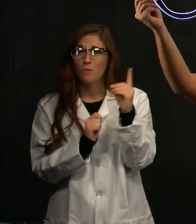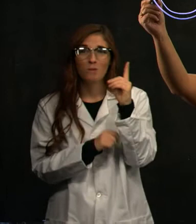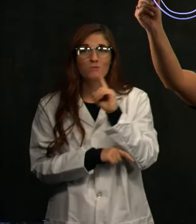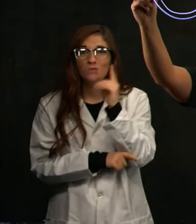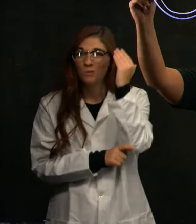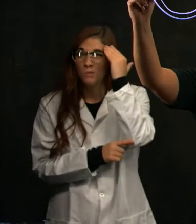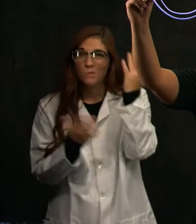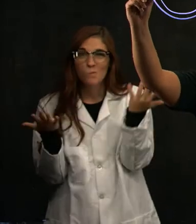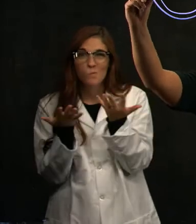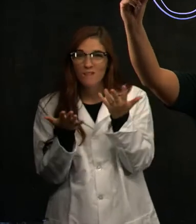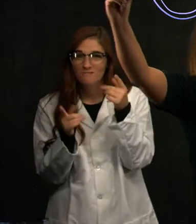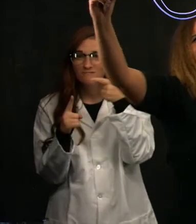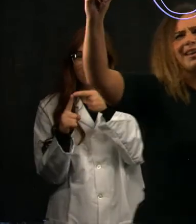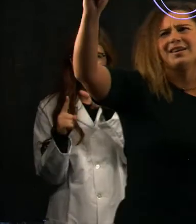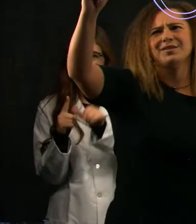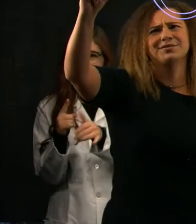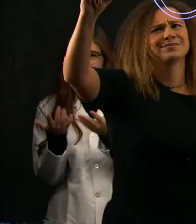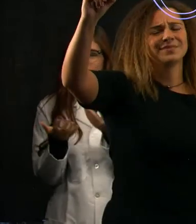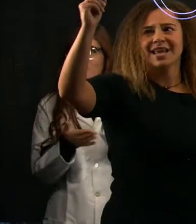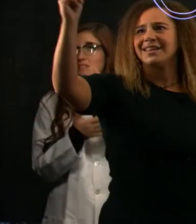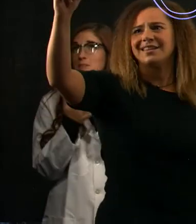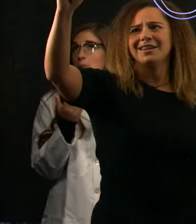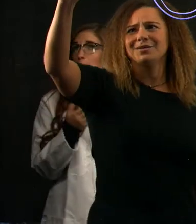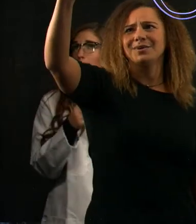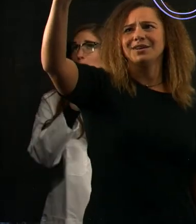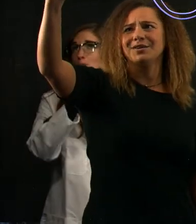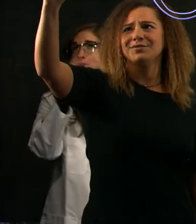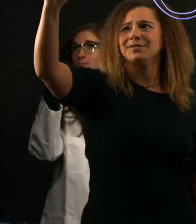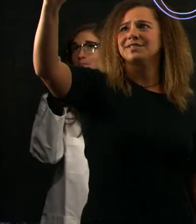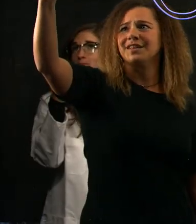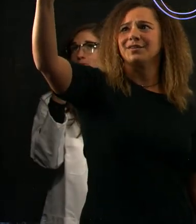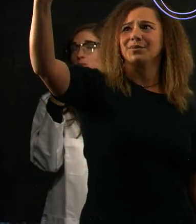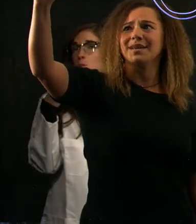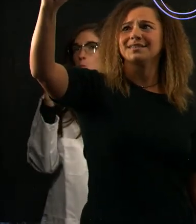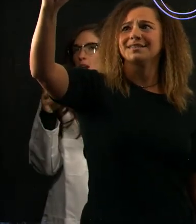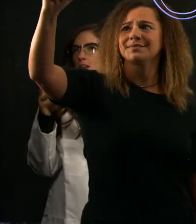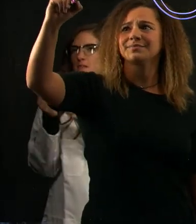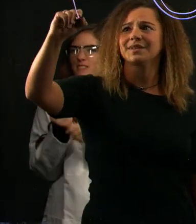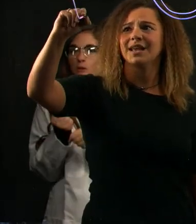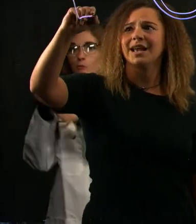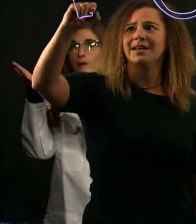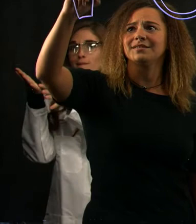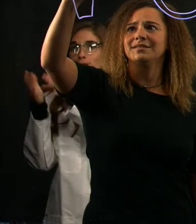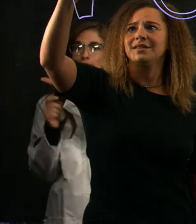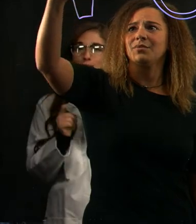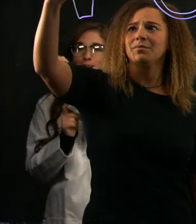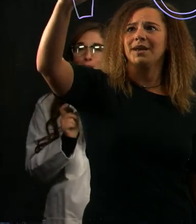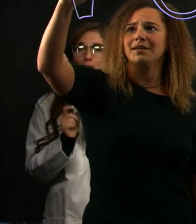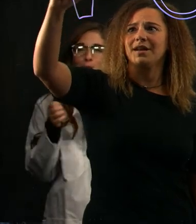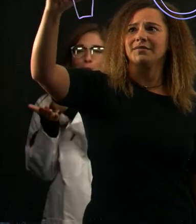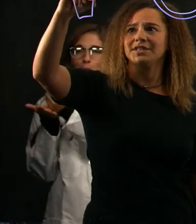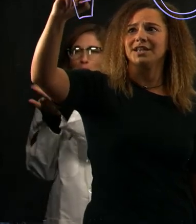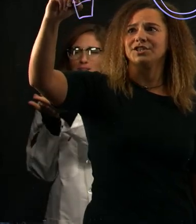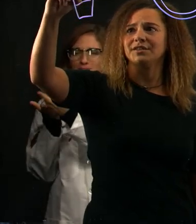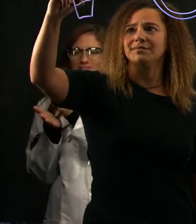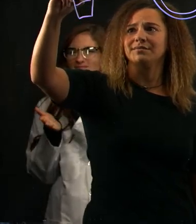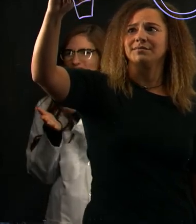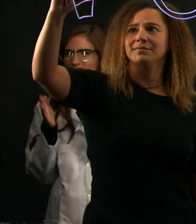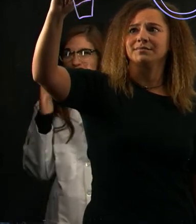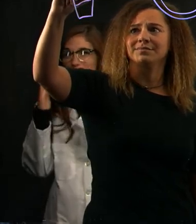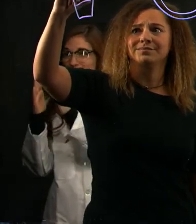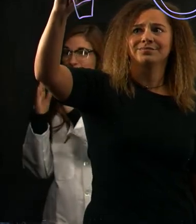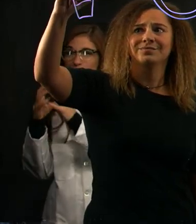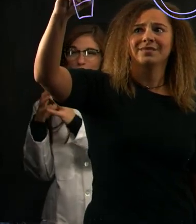everybody assumed maybe this is just some way of getting rid of cellular waste. And they weren't paid a lot of attention.